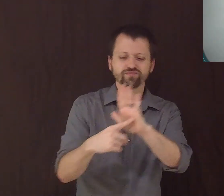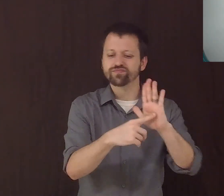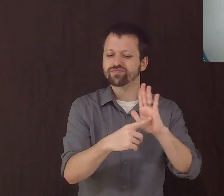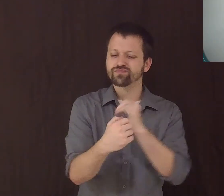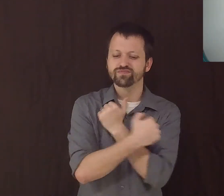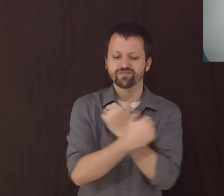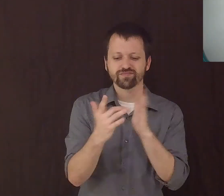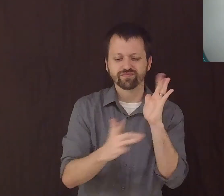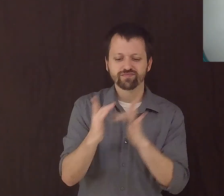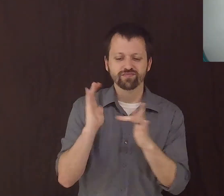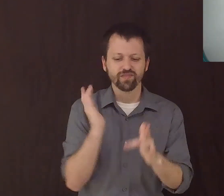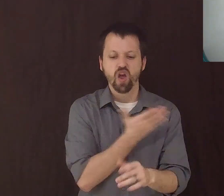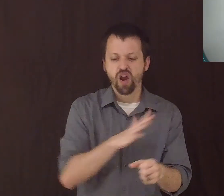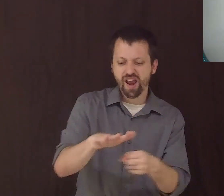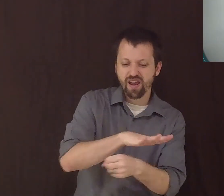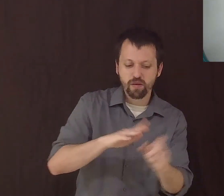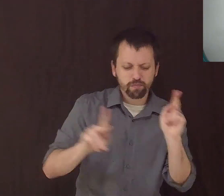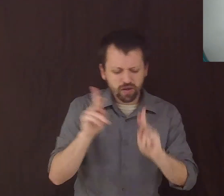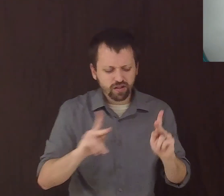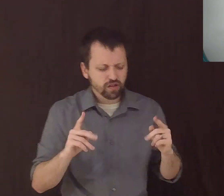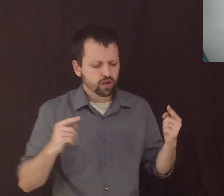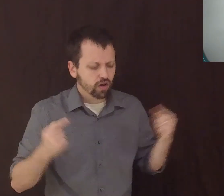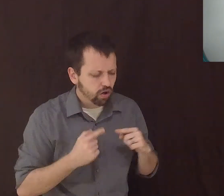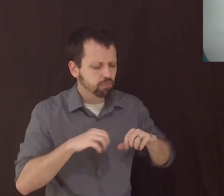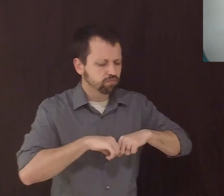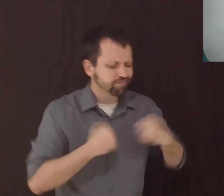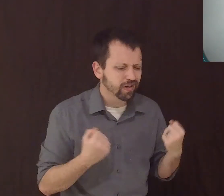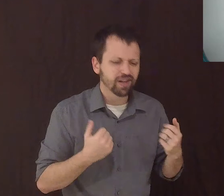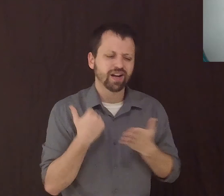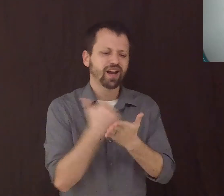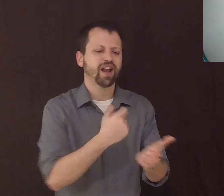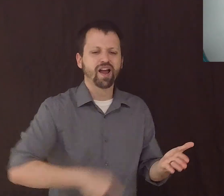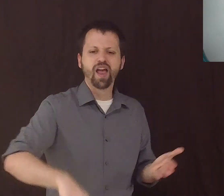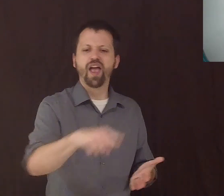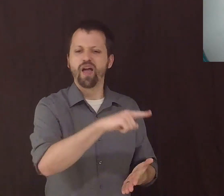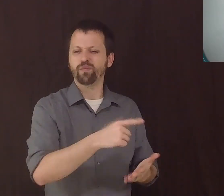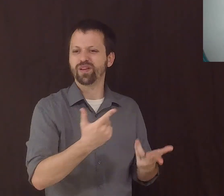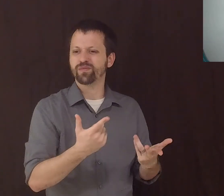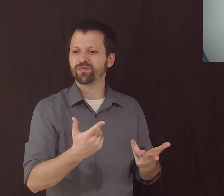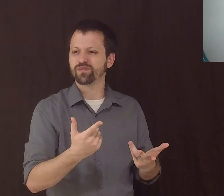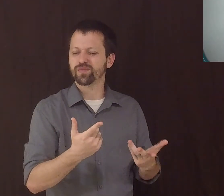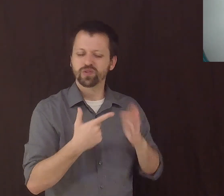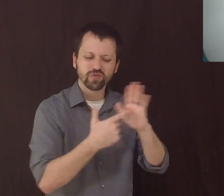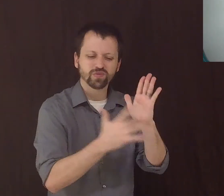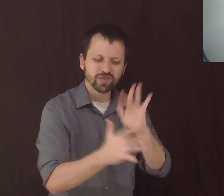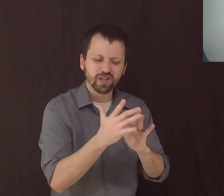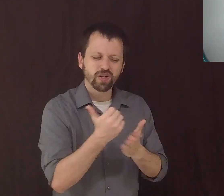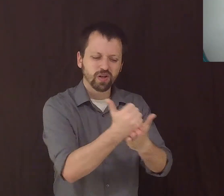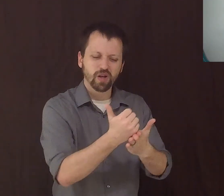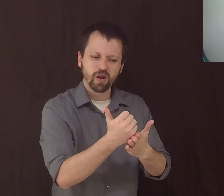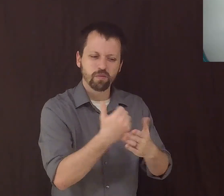Christ to our community and help people that are broken to pick up the broken pieces and put them back together. But the thing is this, we